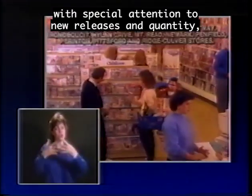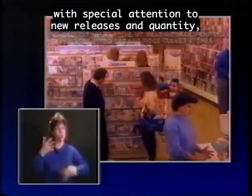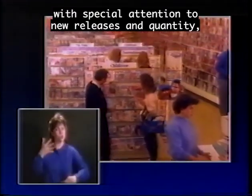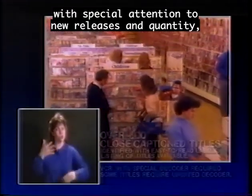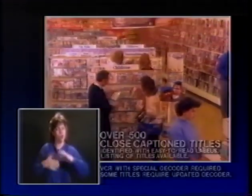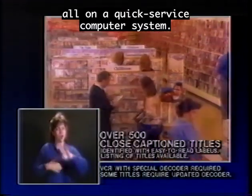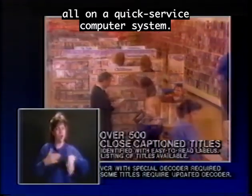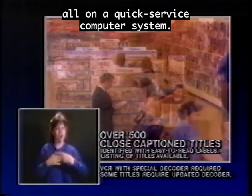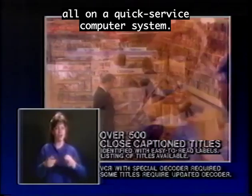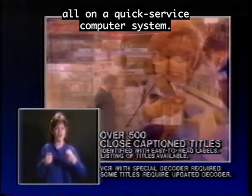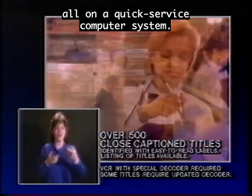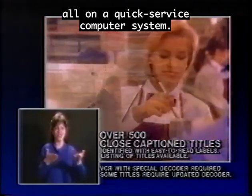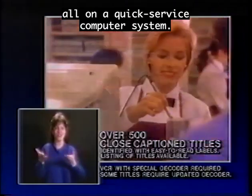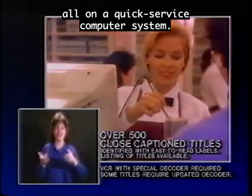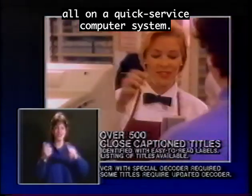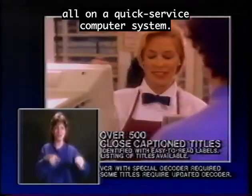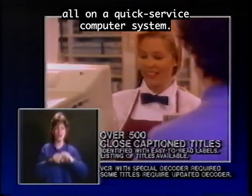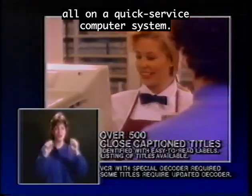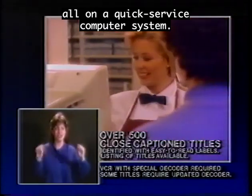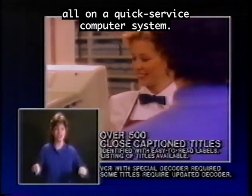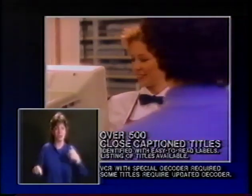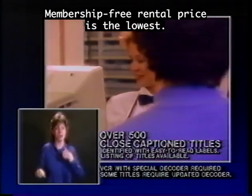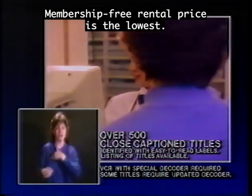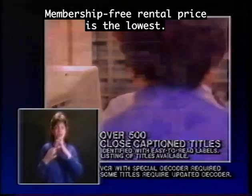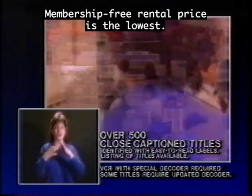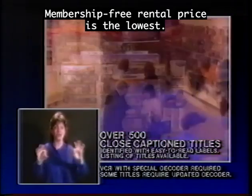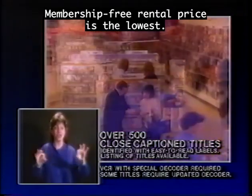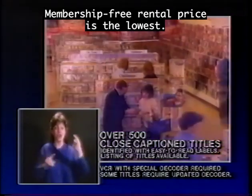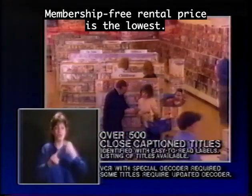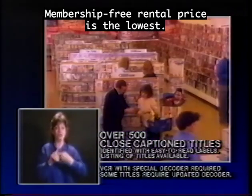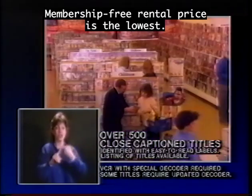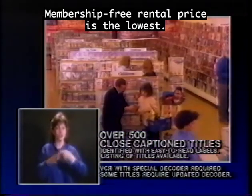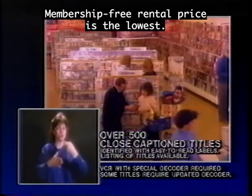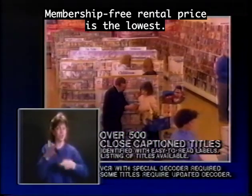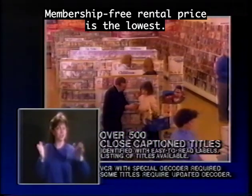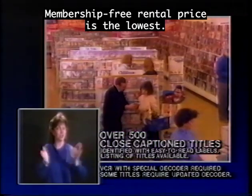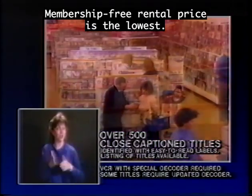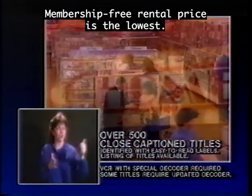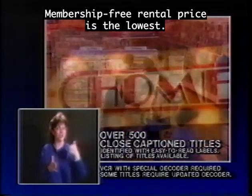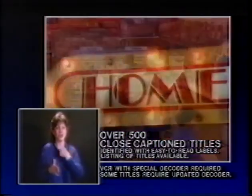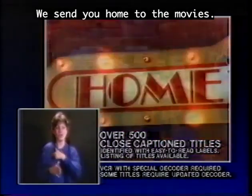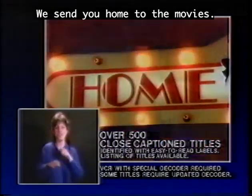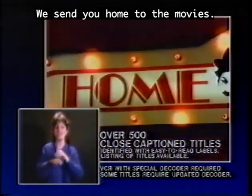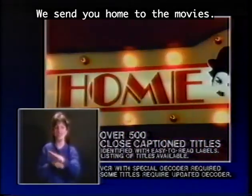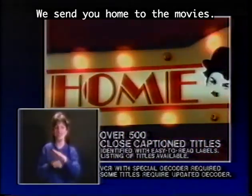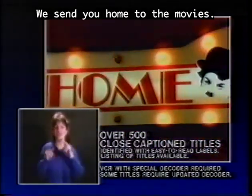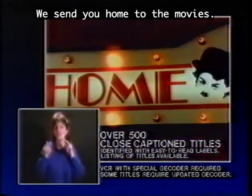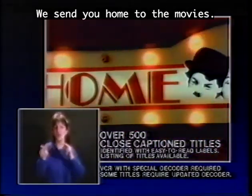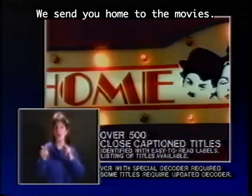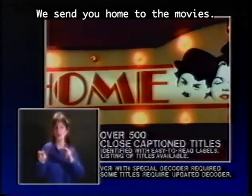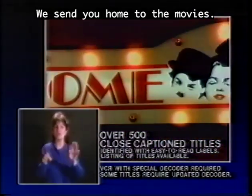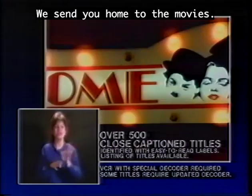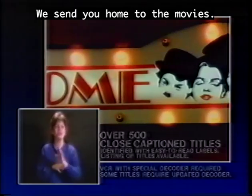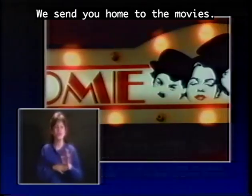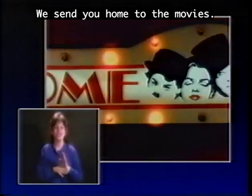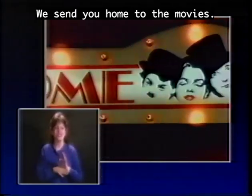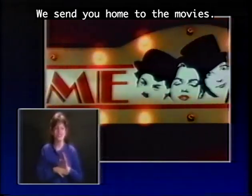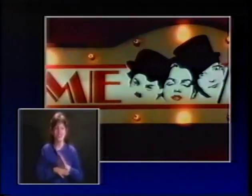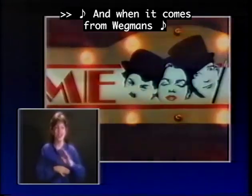quantity. All on a quick service computer system, membership free, rental price is the lowest. We send you home to the movies. And